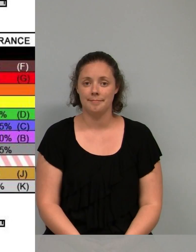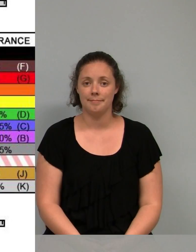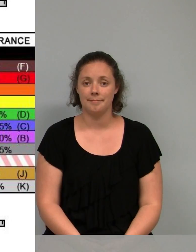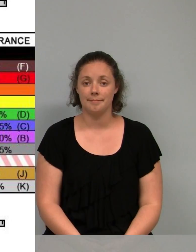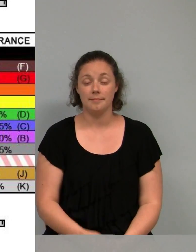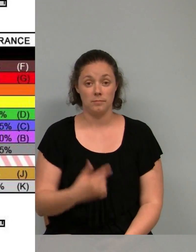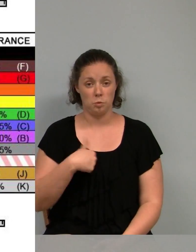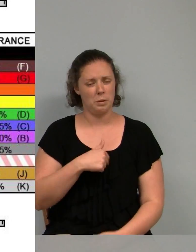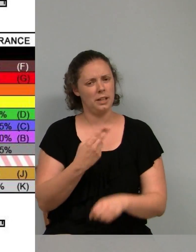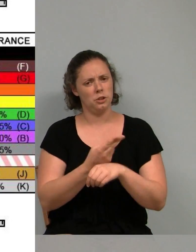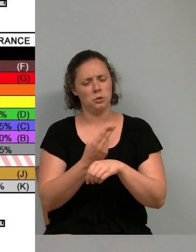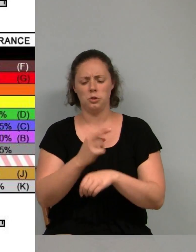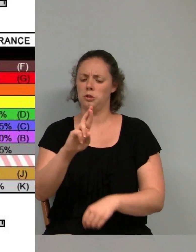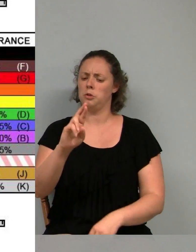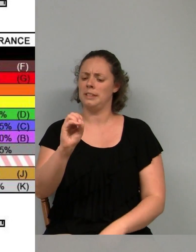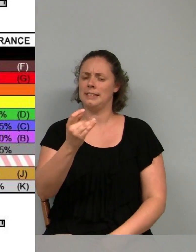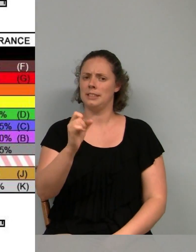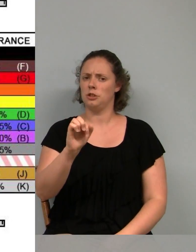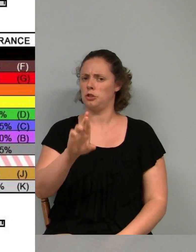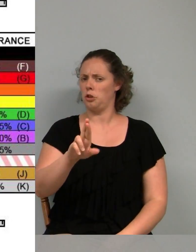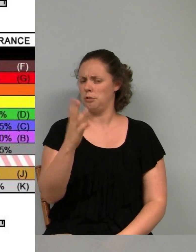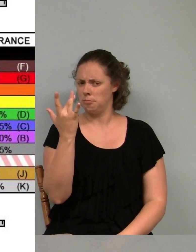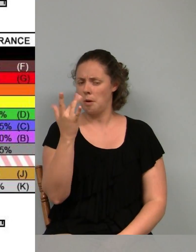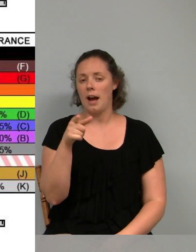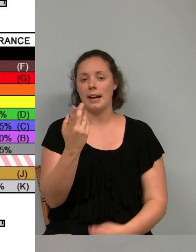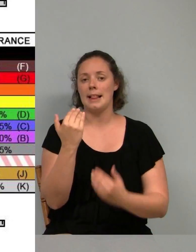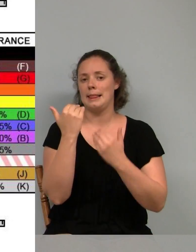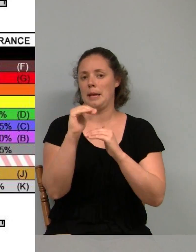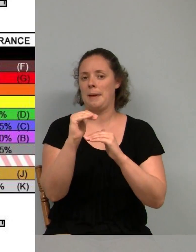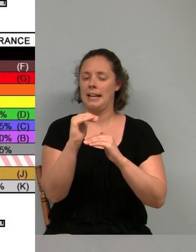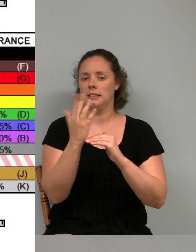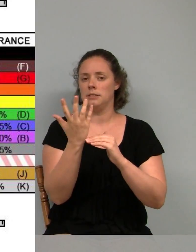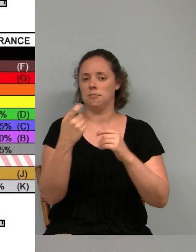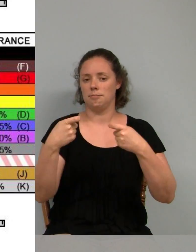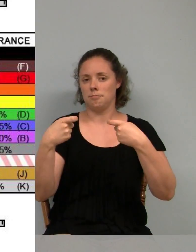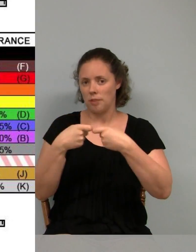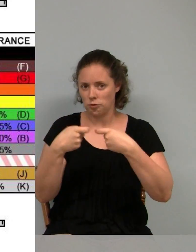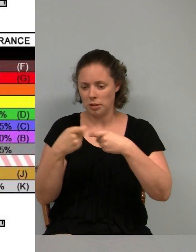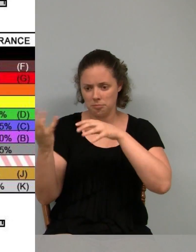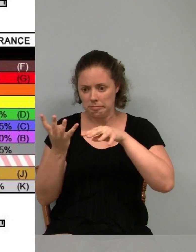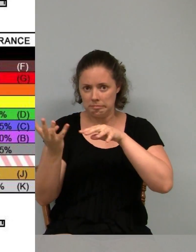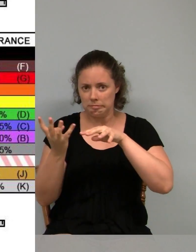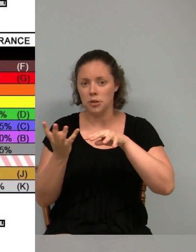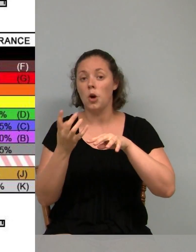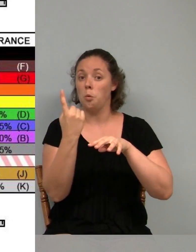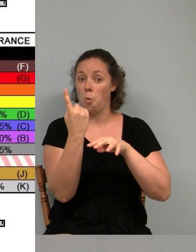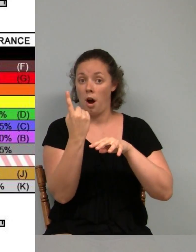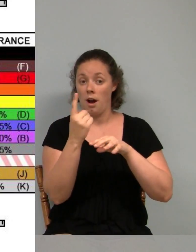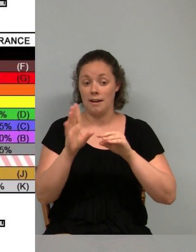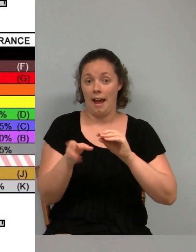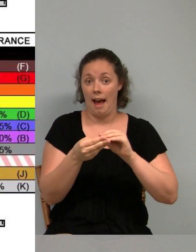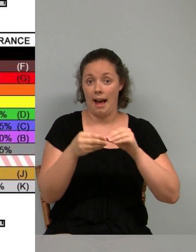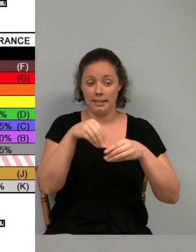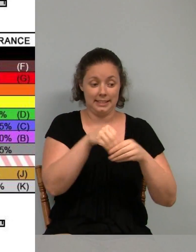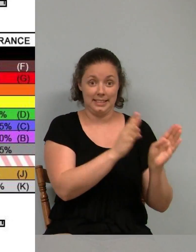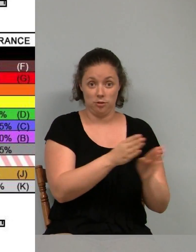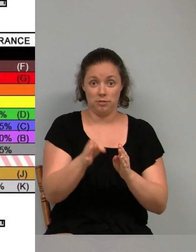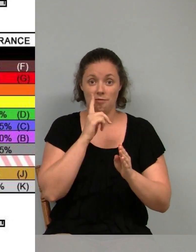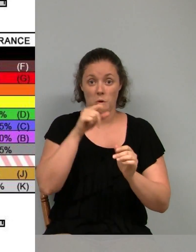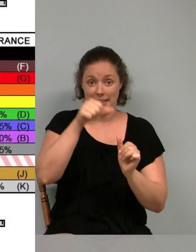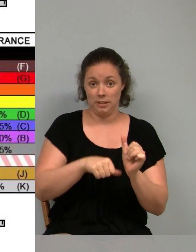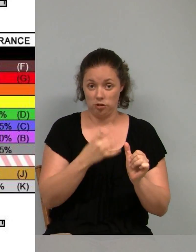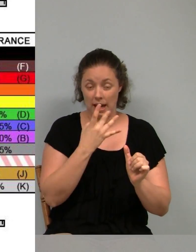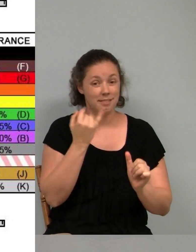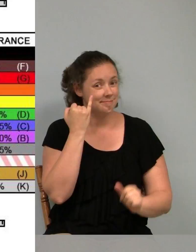We use resistors to limit the voltage across our LEDs, so one is added in series for each of the lights. Failure to